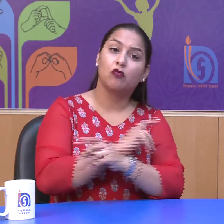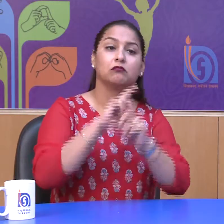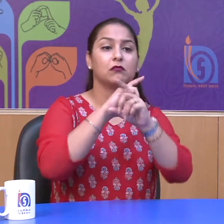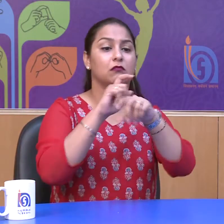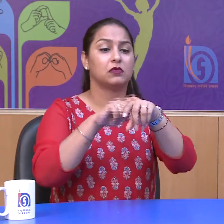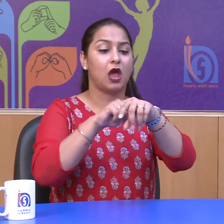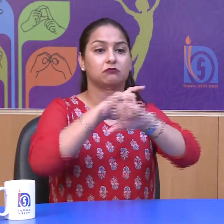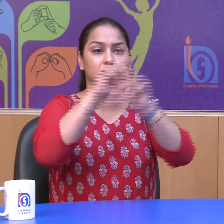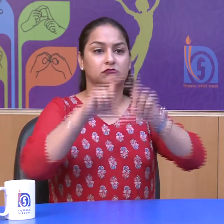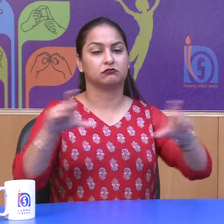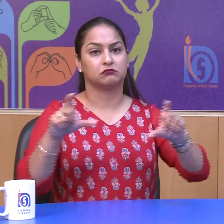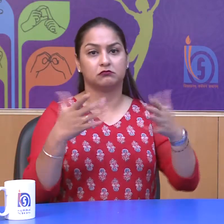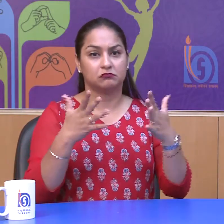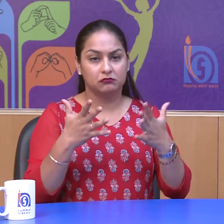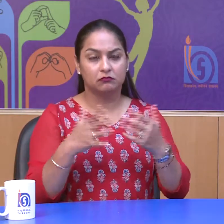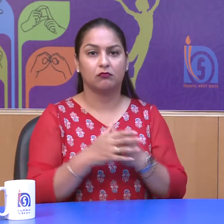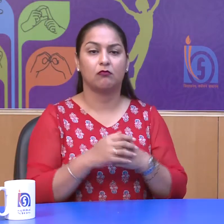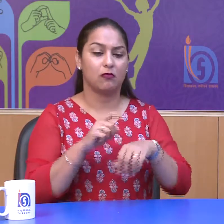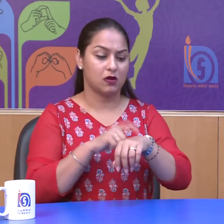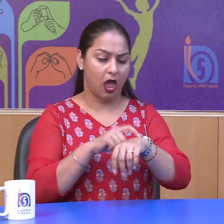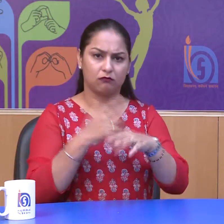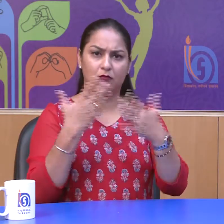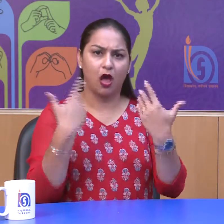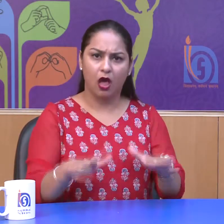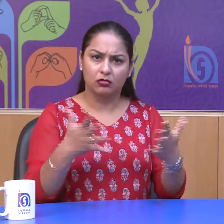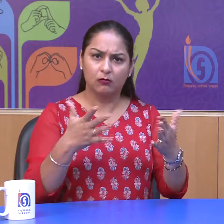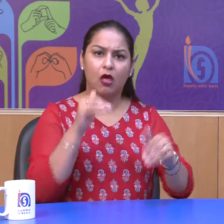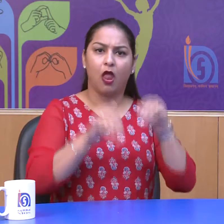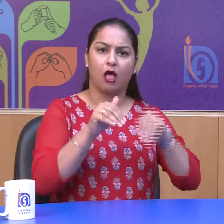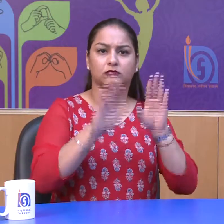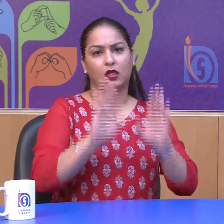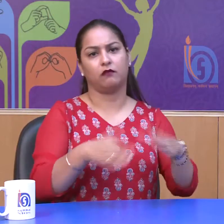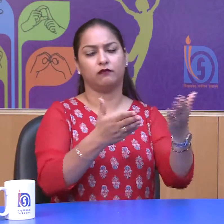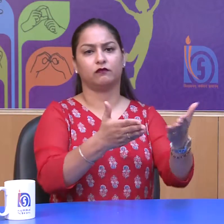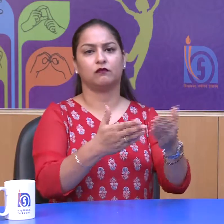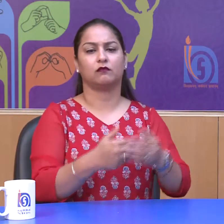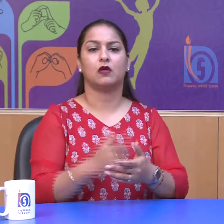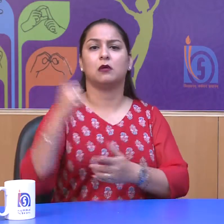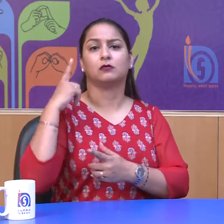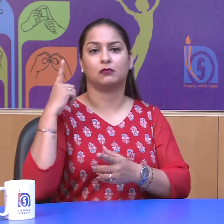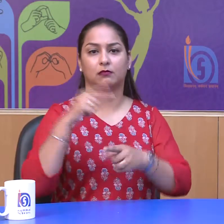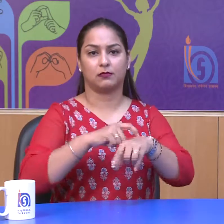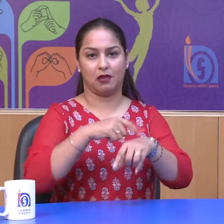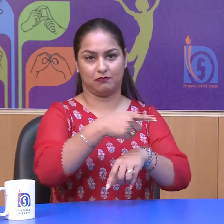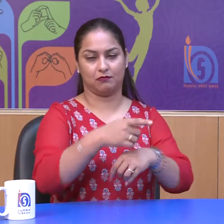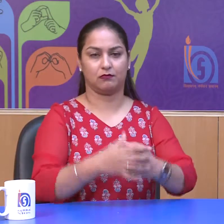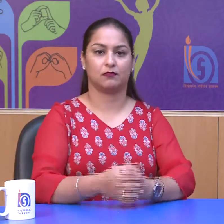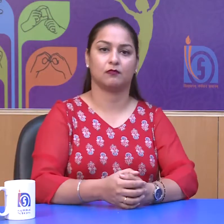of the normal term of the legislature owing to the